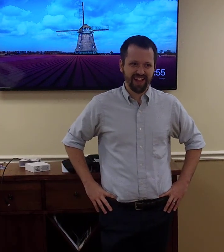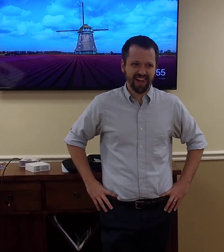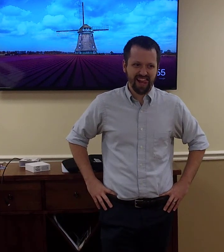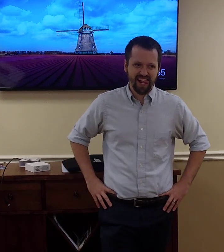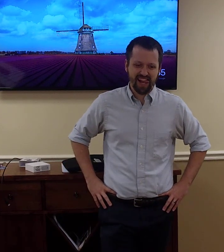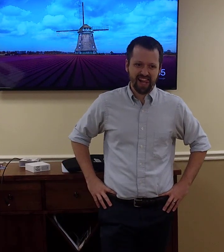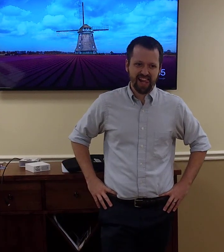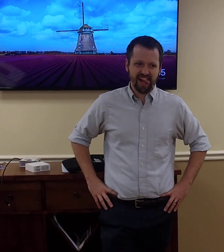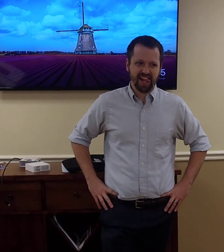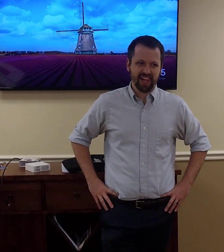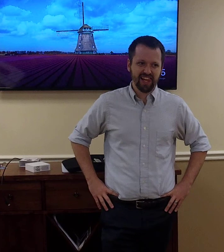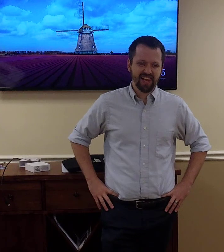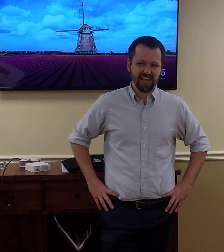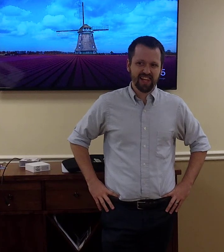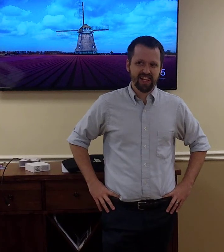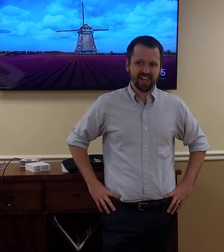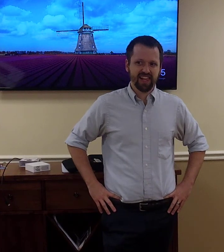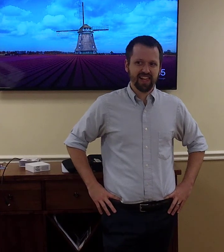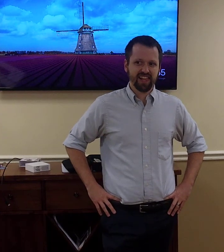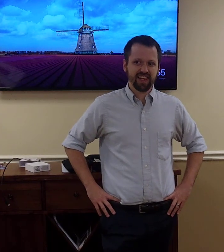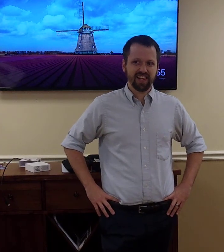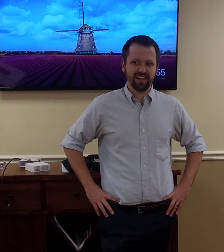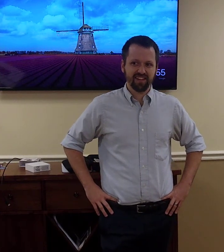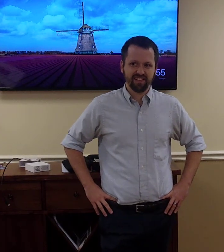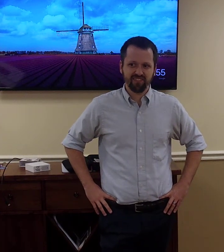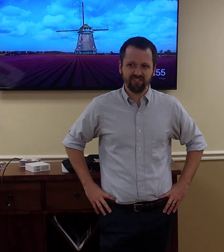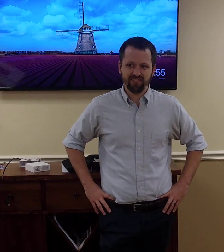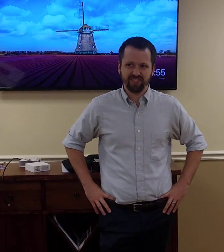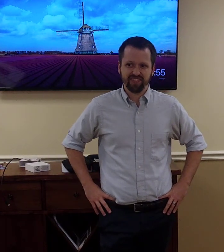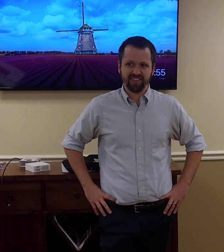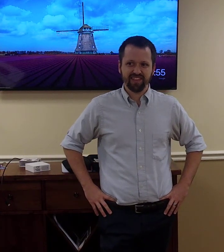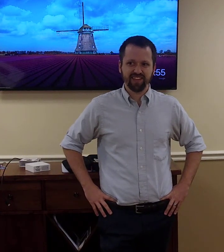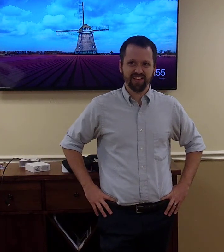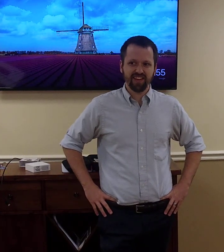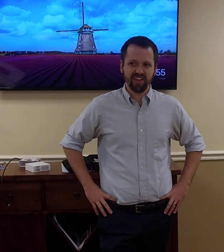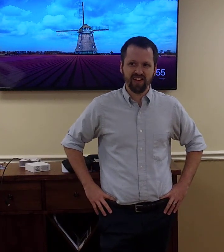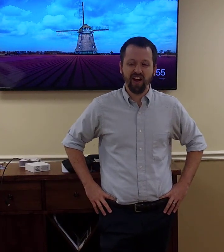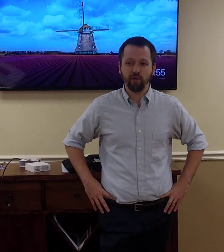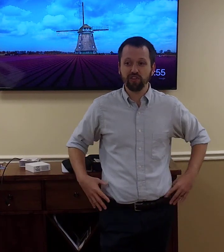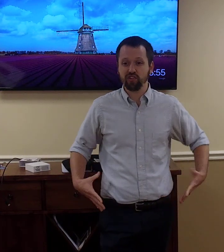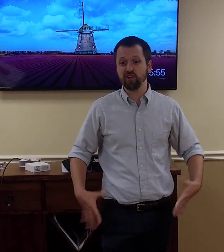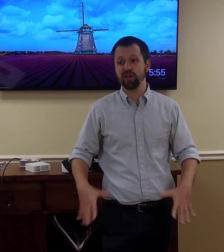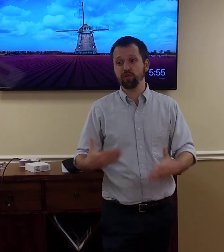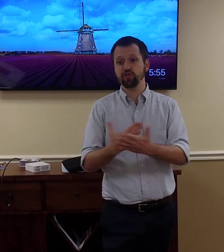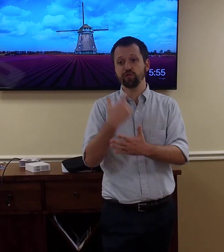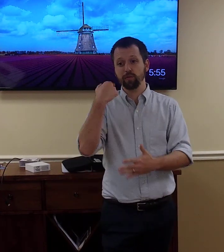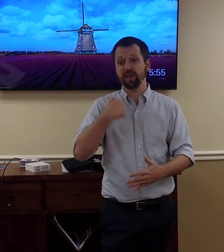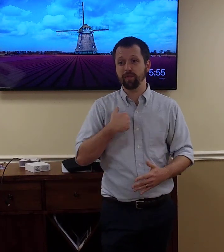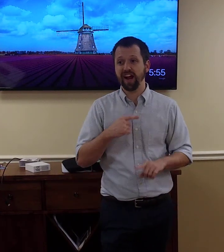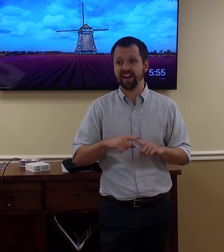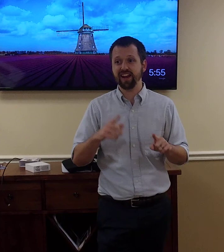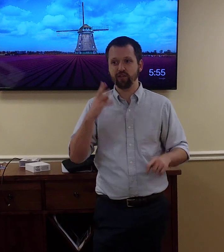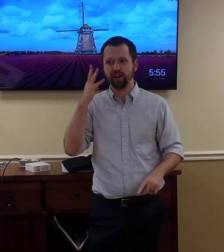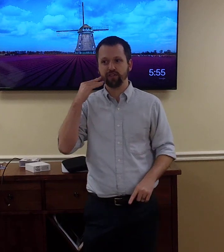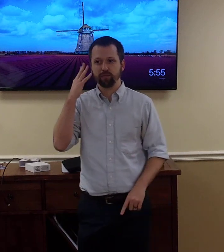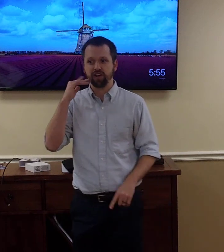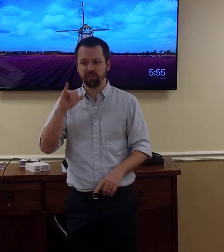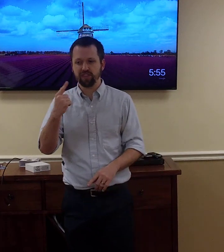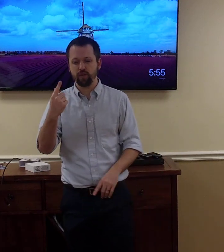from the 50s. The skirt thigh thing and the shoe Yeah. bottom deal, that's like from the 50s. Alright, well the skirt thing was new for me, but I didn't have a lot of experience with that one